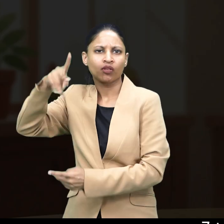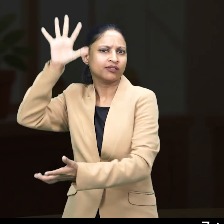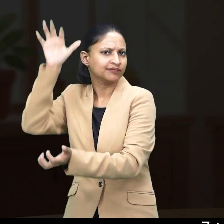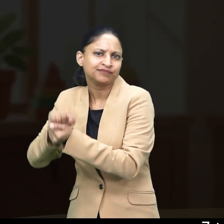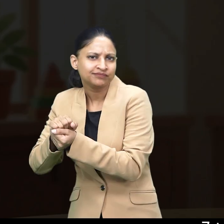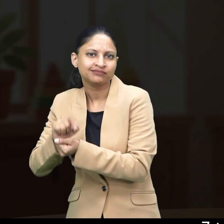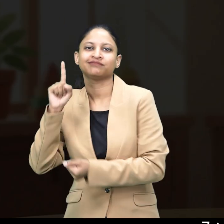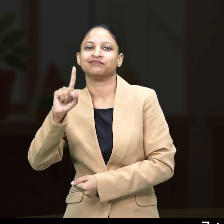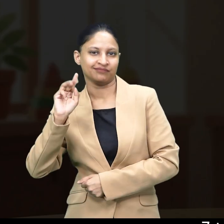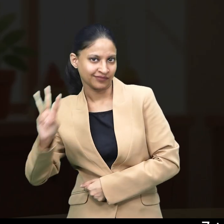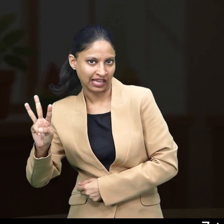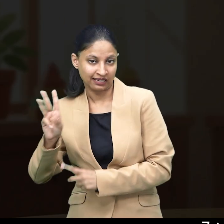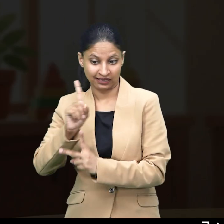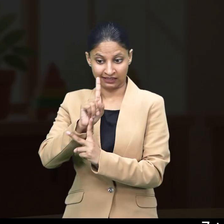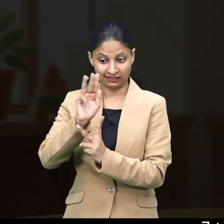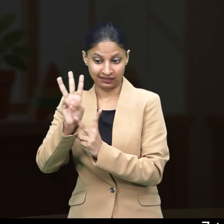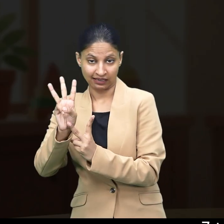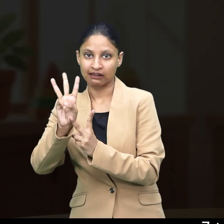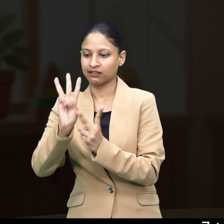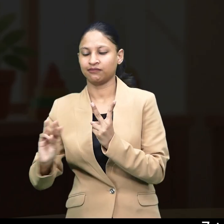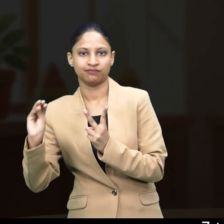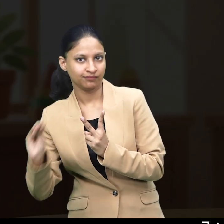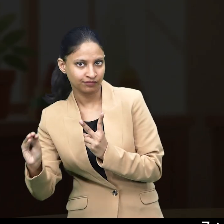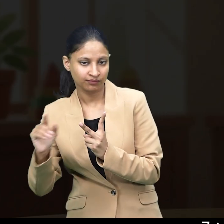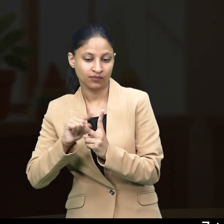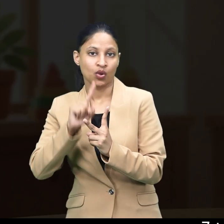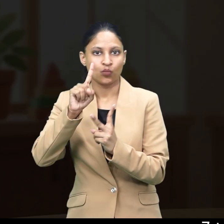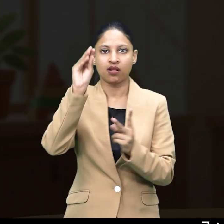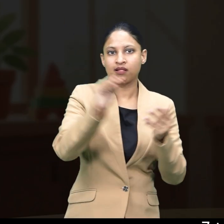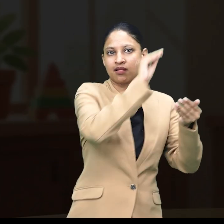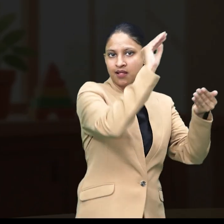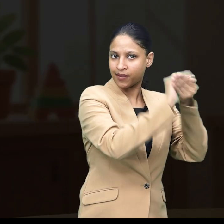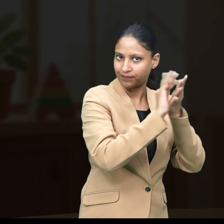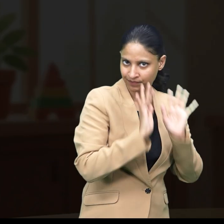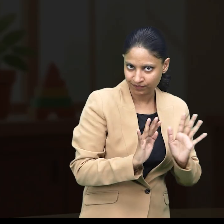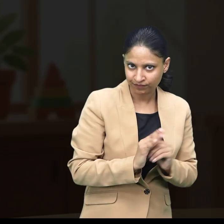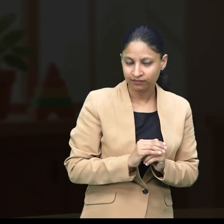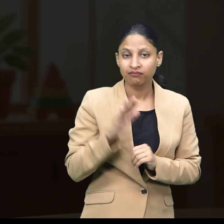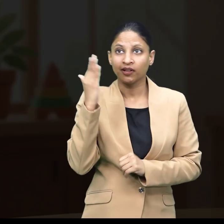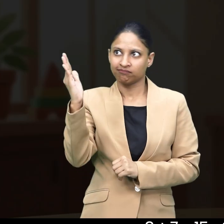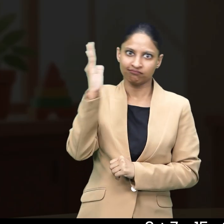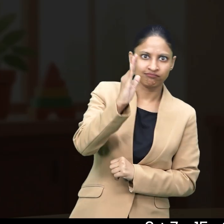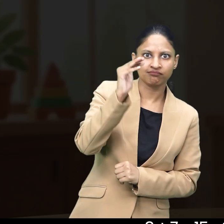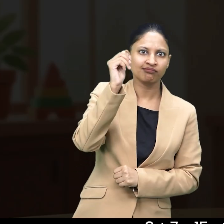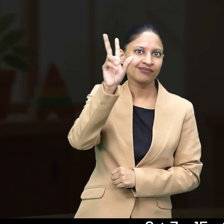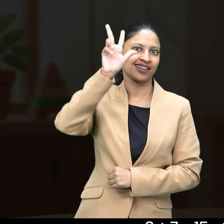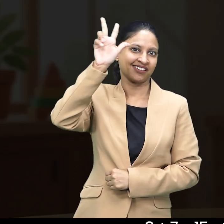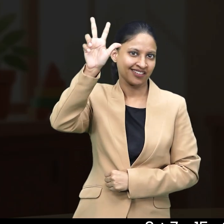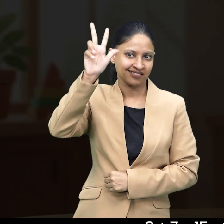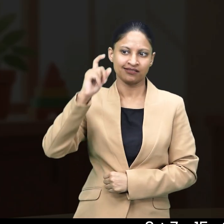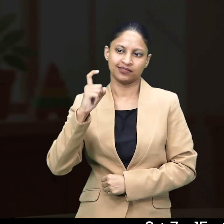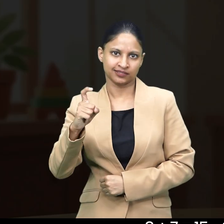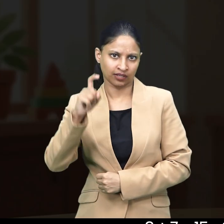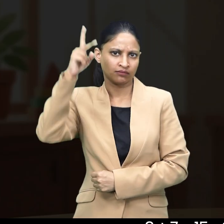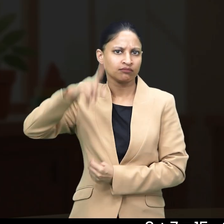6 equals to 13. Write 3, carry 1. In the tens place, 8 plus